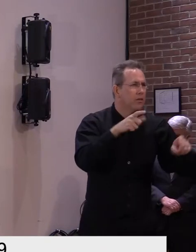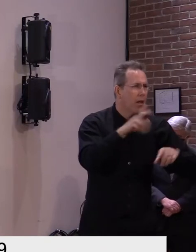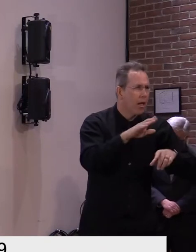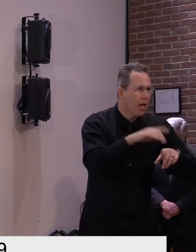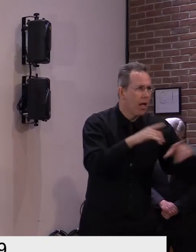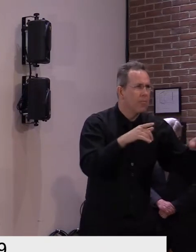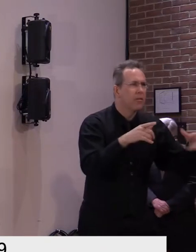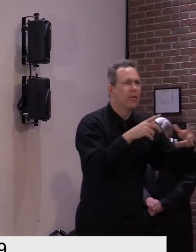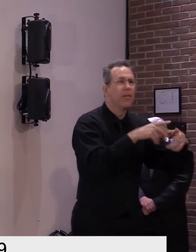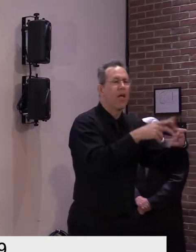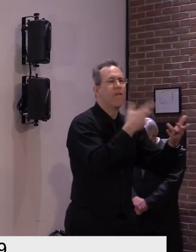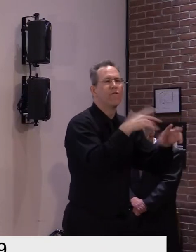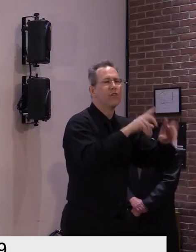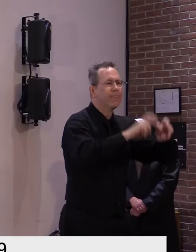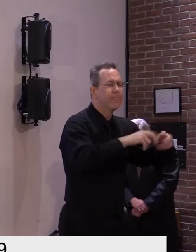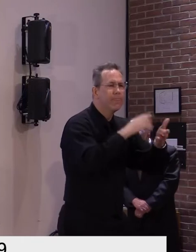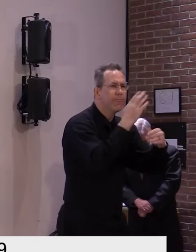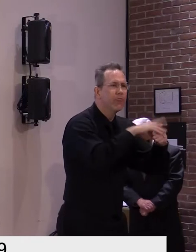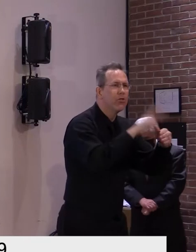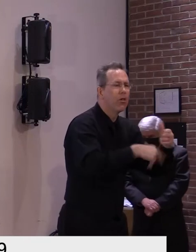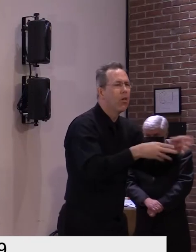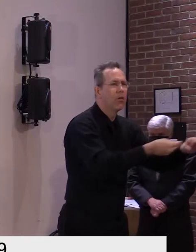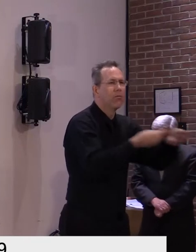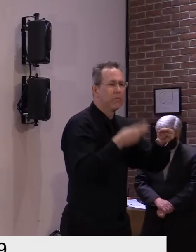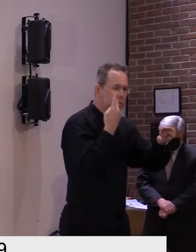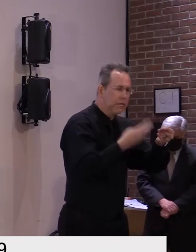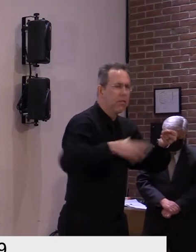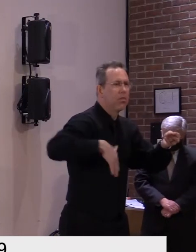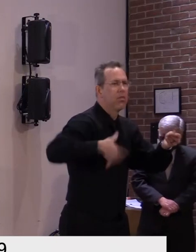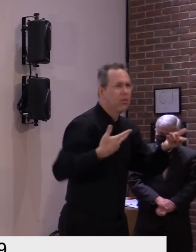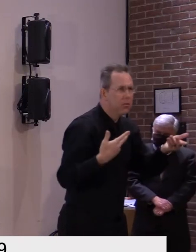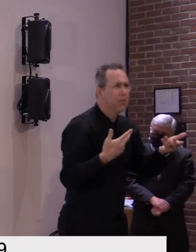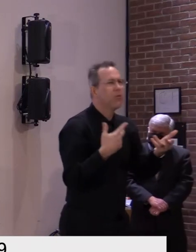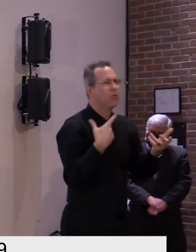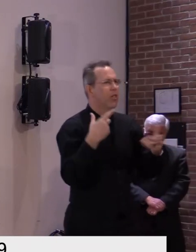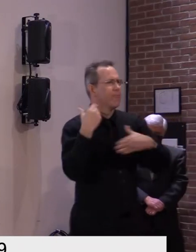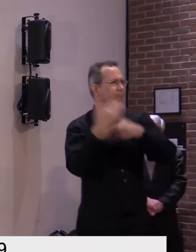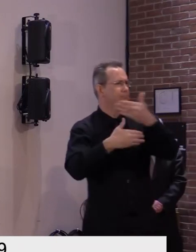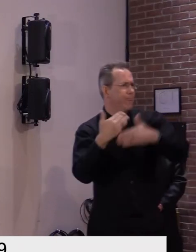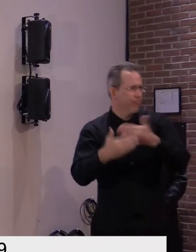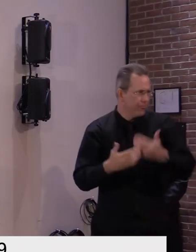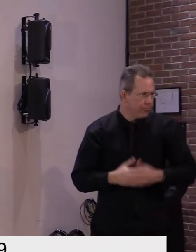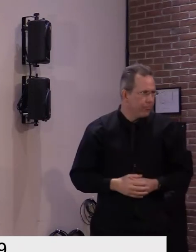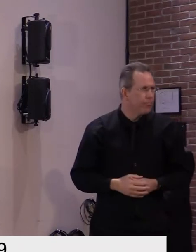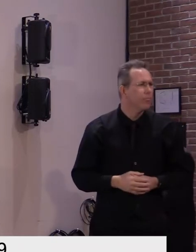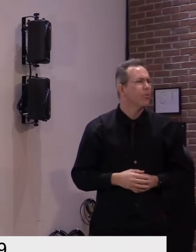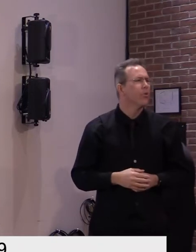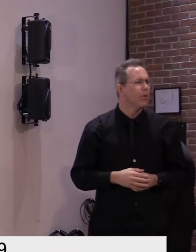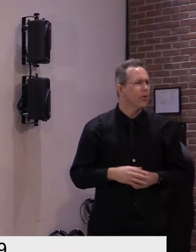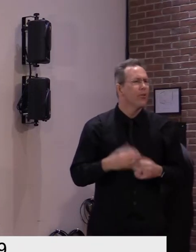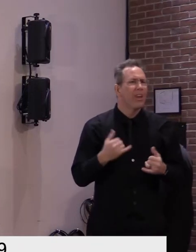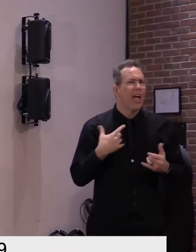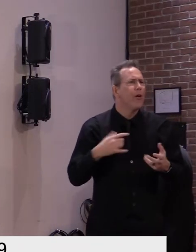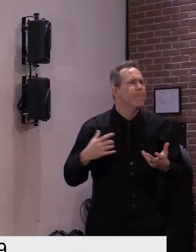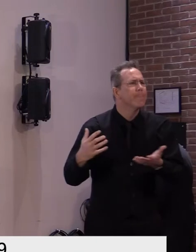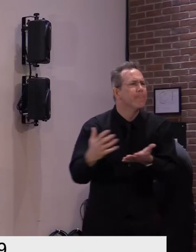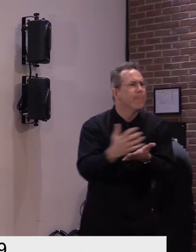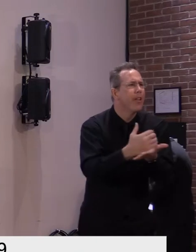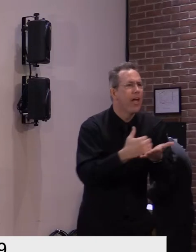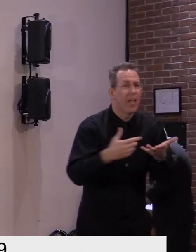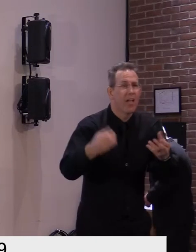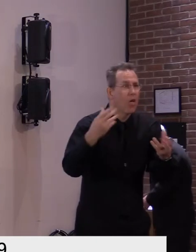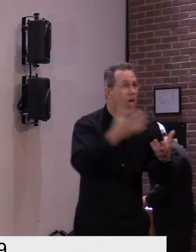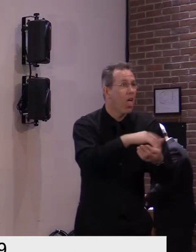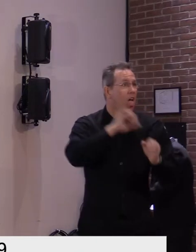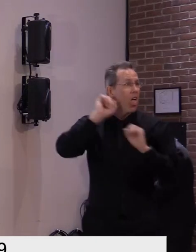month. So this is a very small number of specimens when you think about the overall number of positive tests